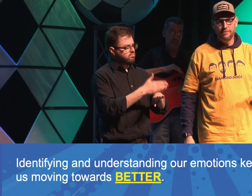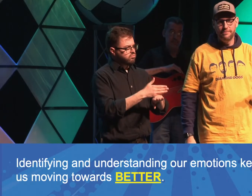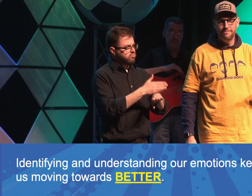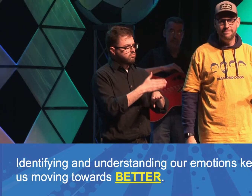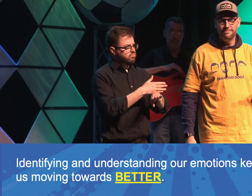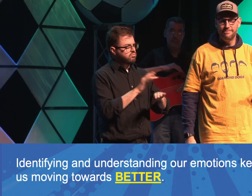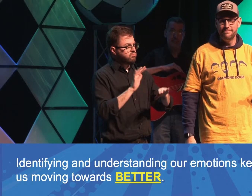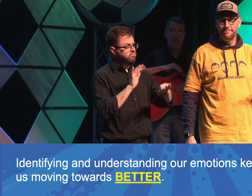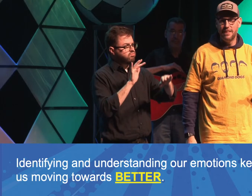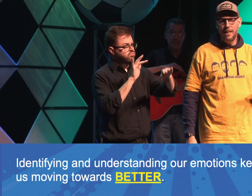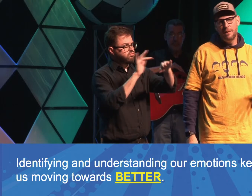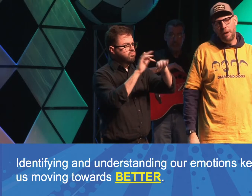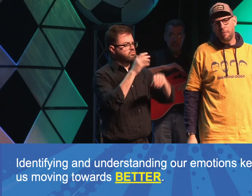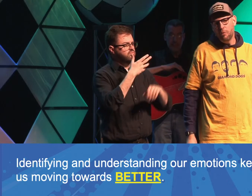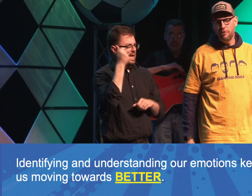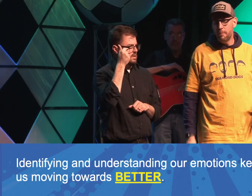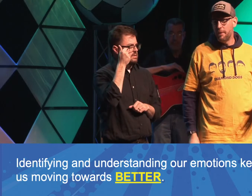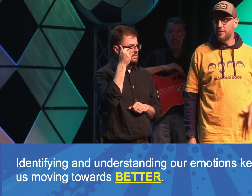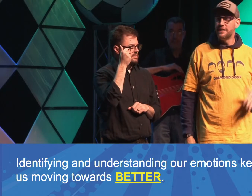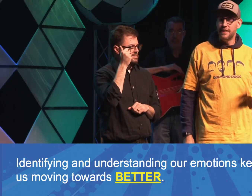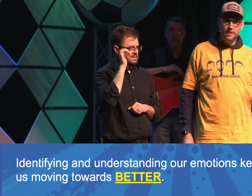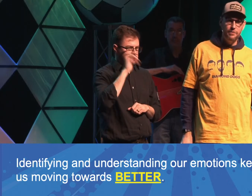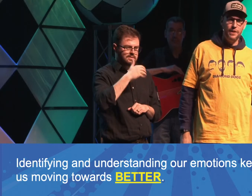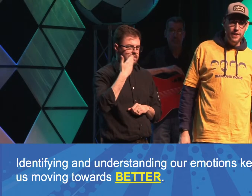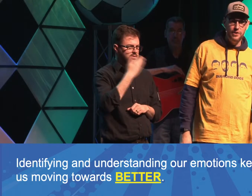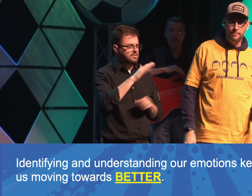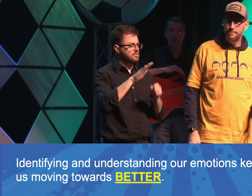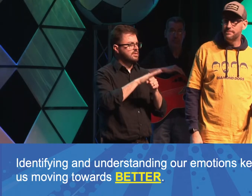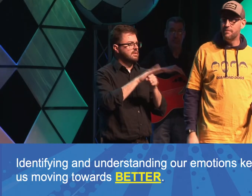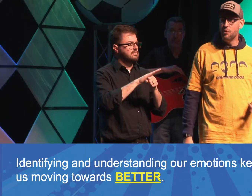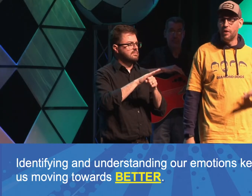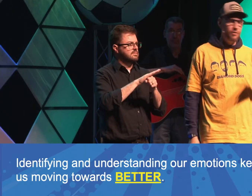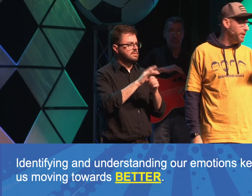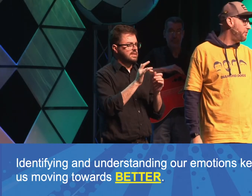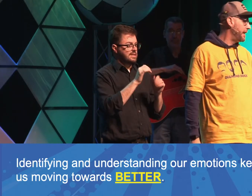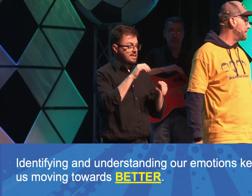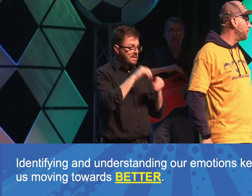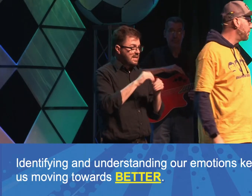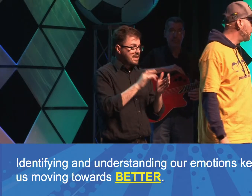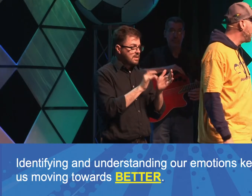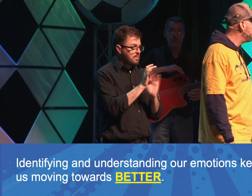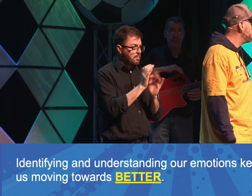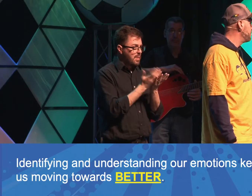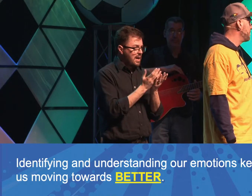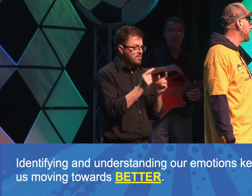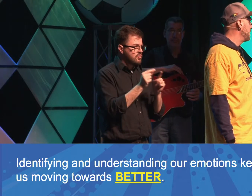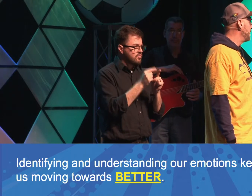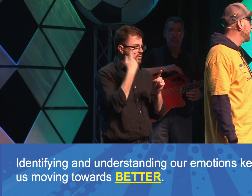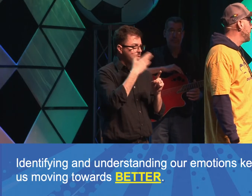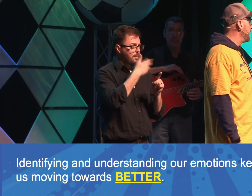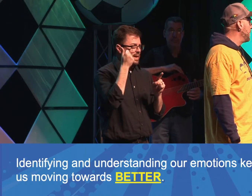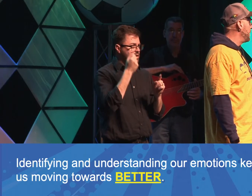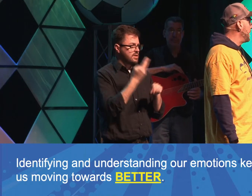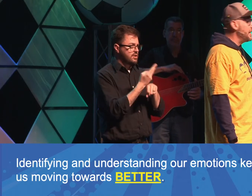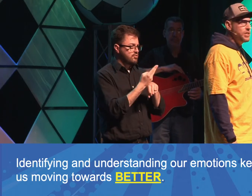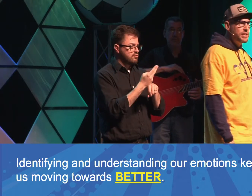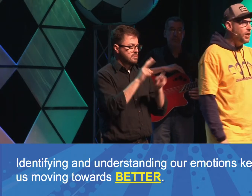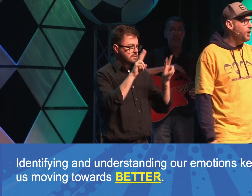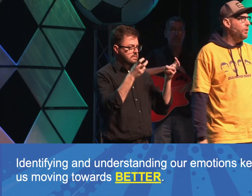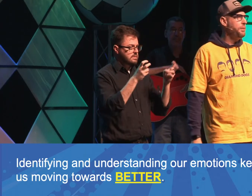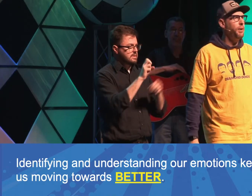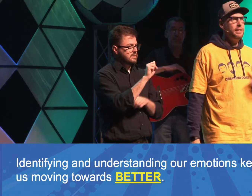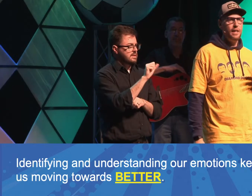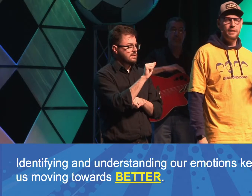enough. The Bible word for better is sanctification, if you want a really fancy word for it. And it's